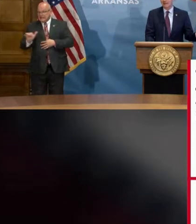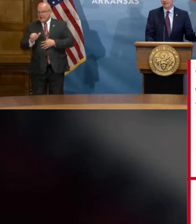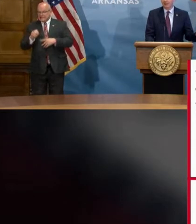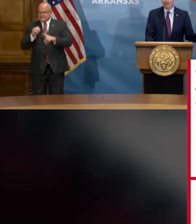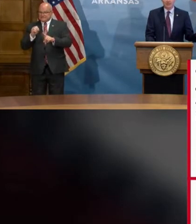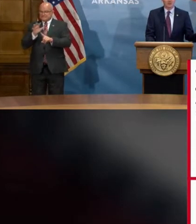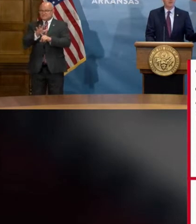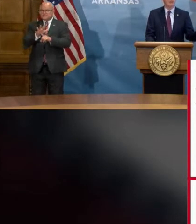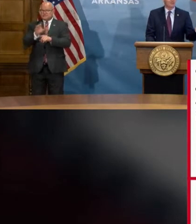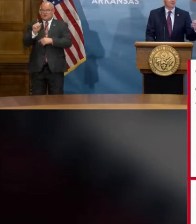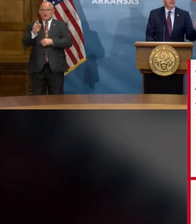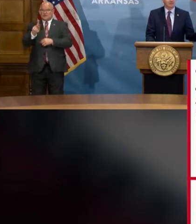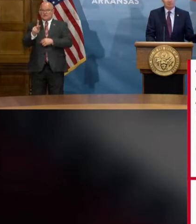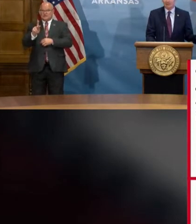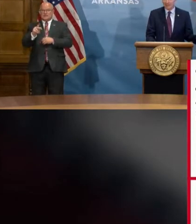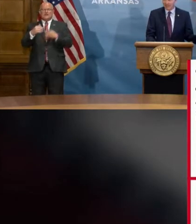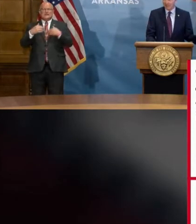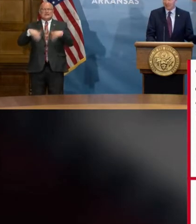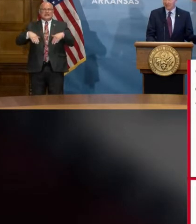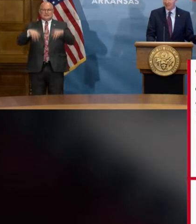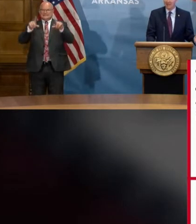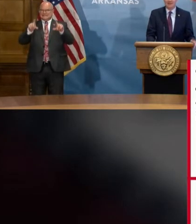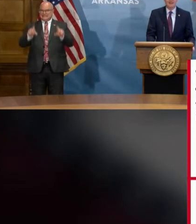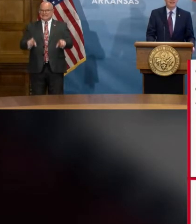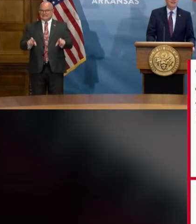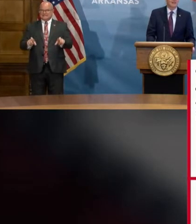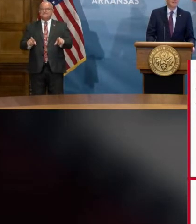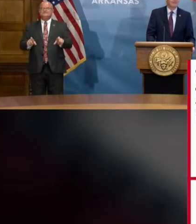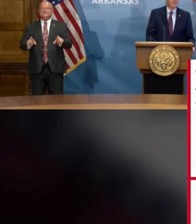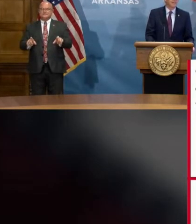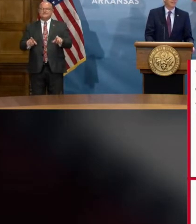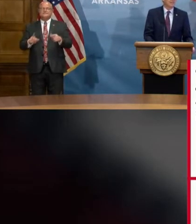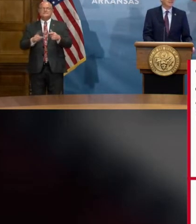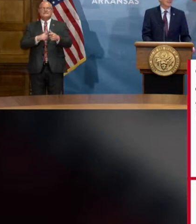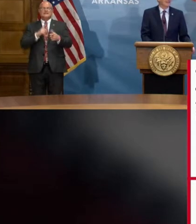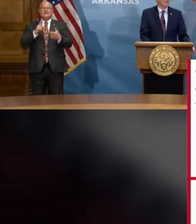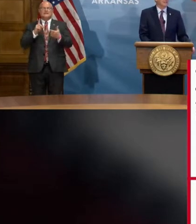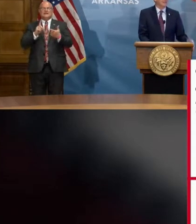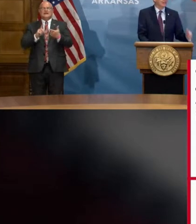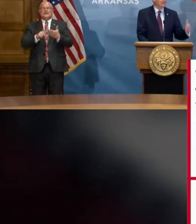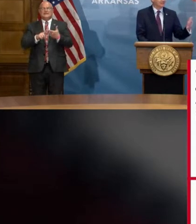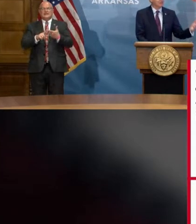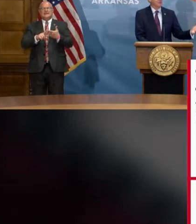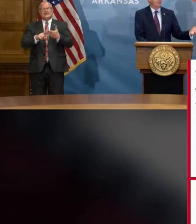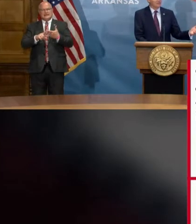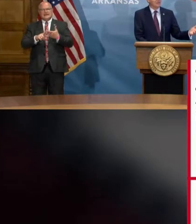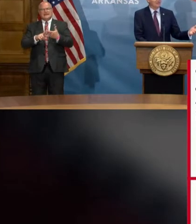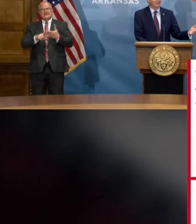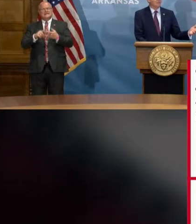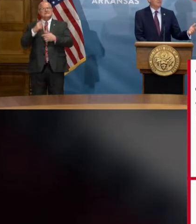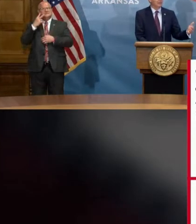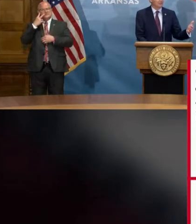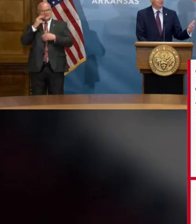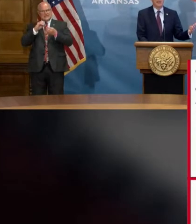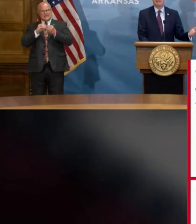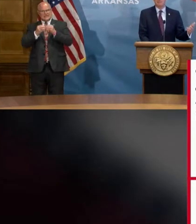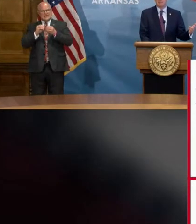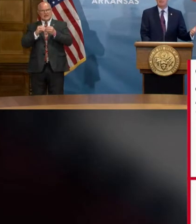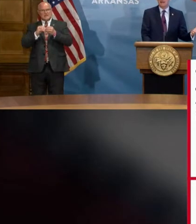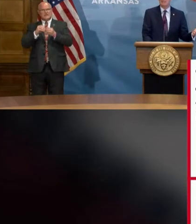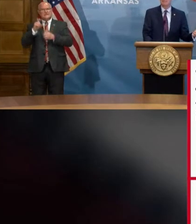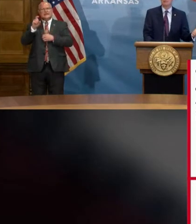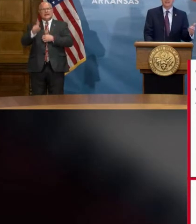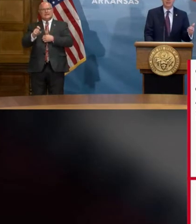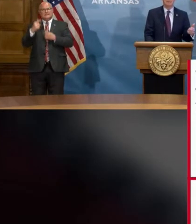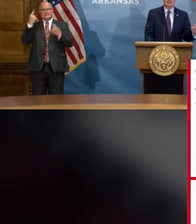be infected in Arkansas, just haven't been tested, then you're getting to see a number that you have